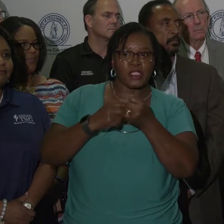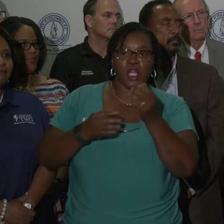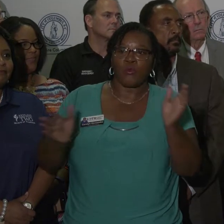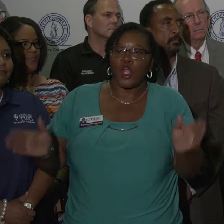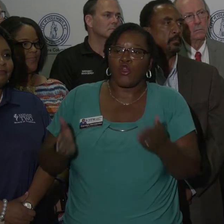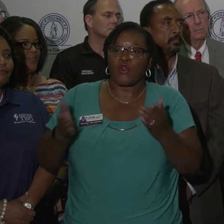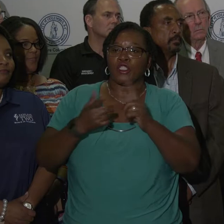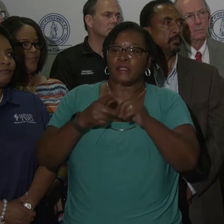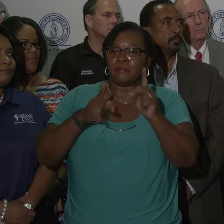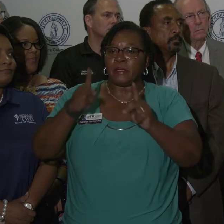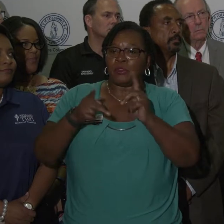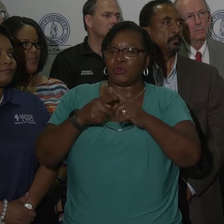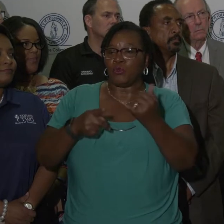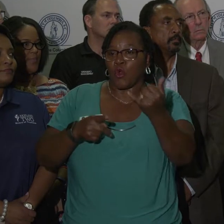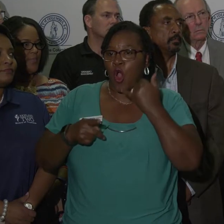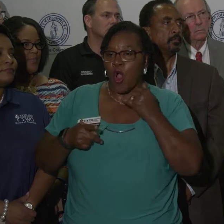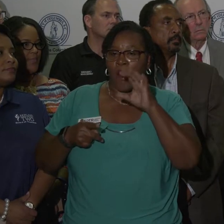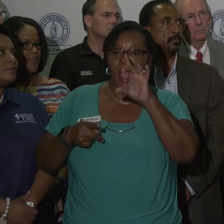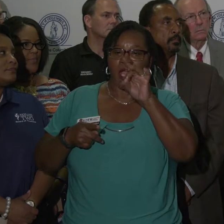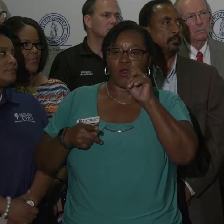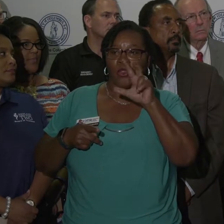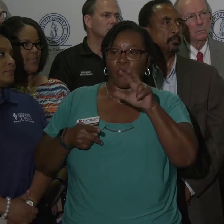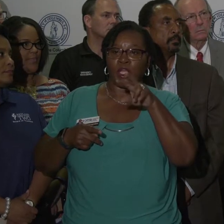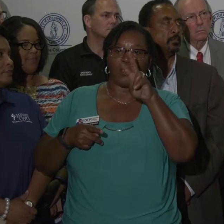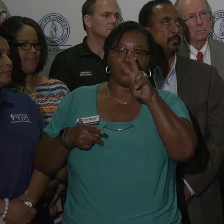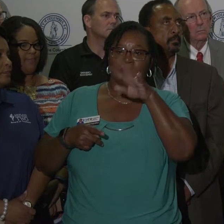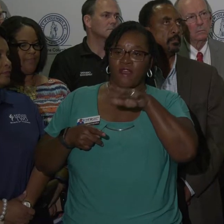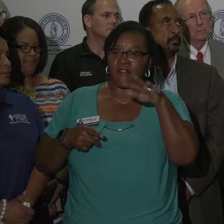our customers to call